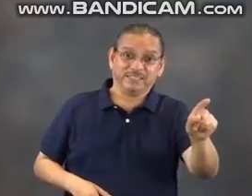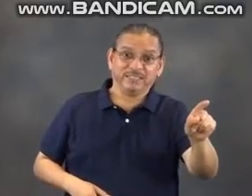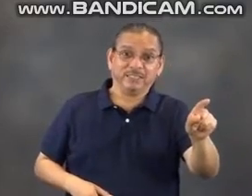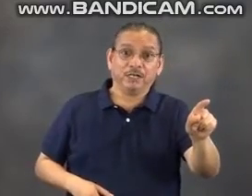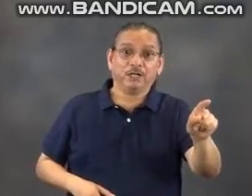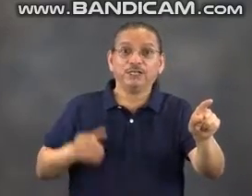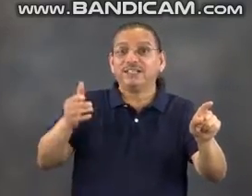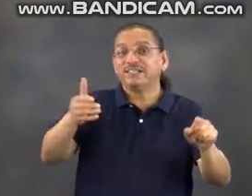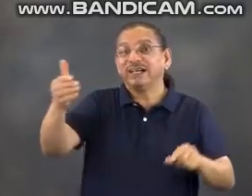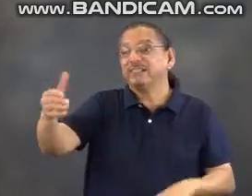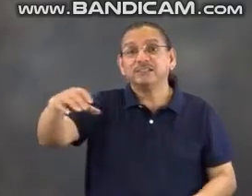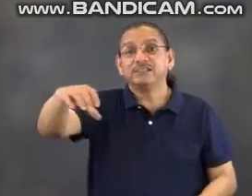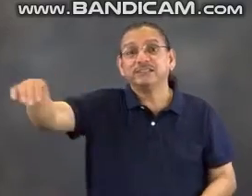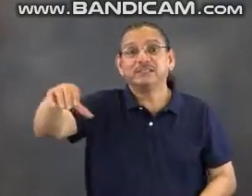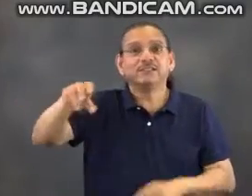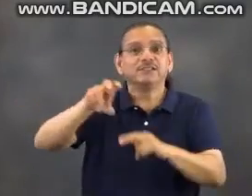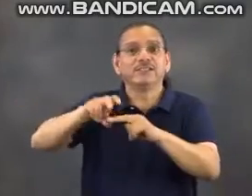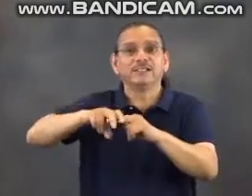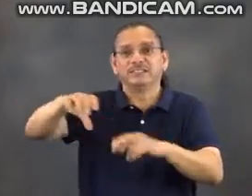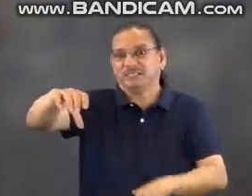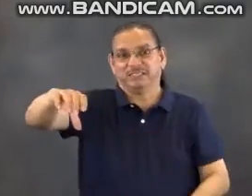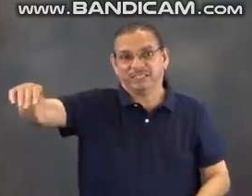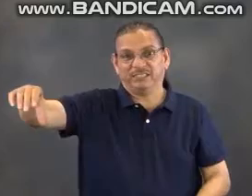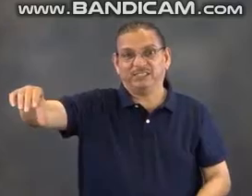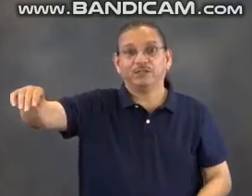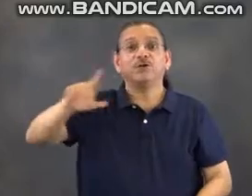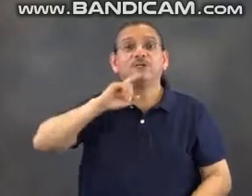When you get into the RV, there's a refrigerator off to the right.